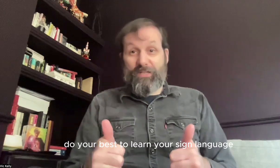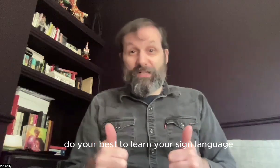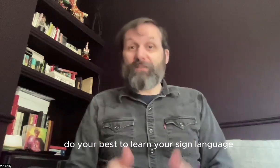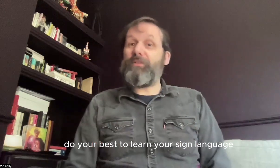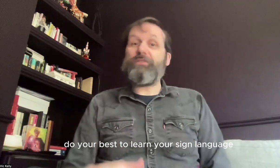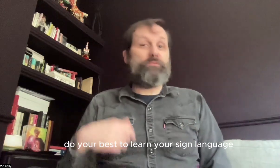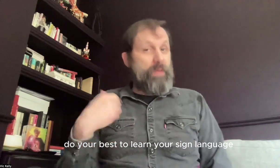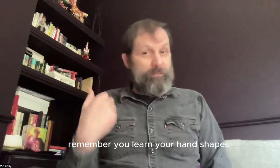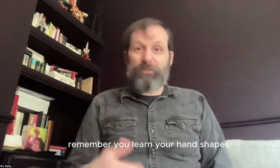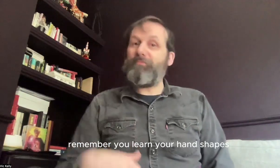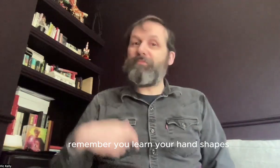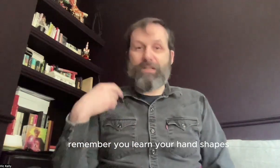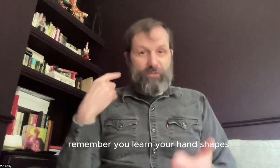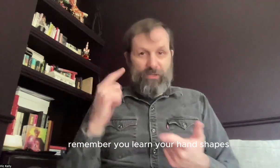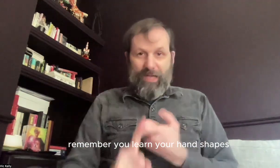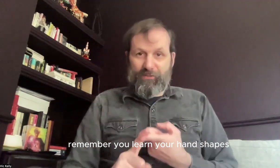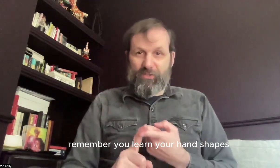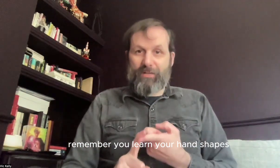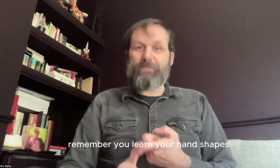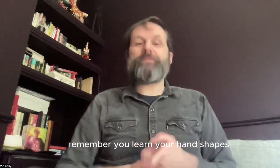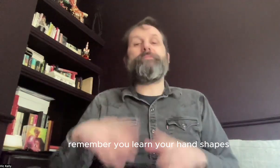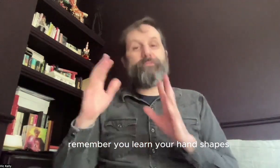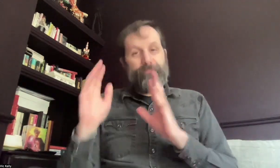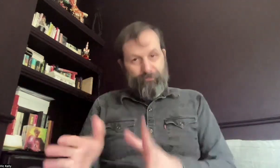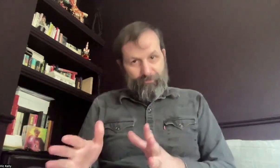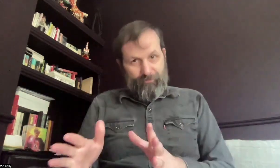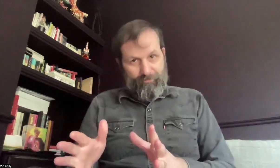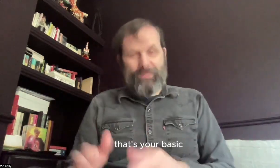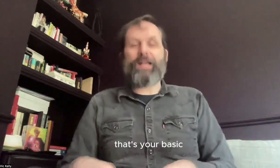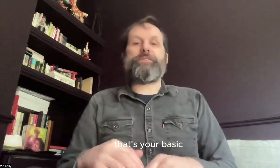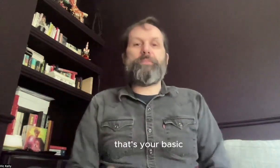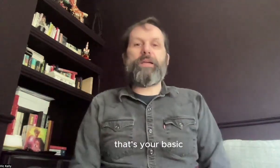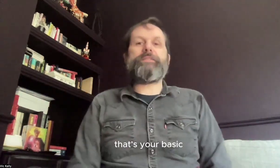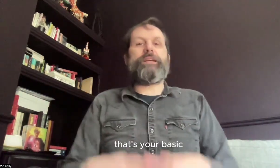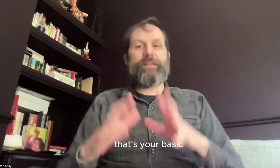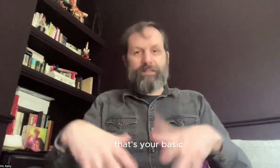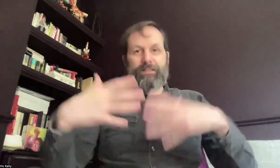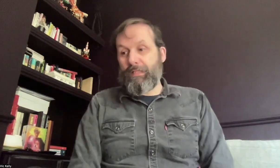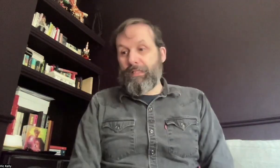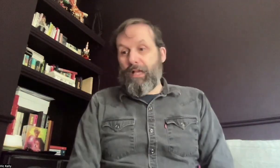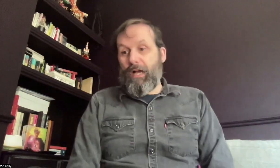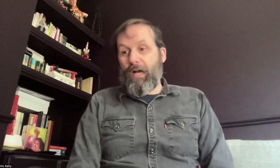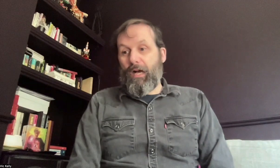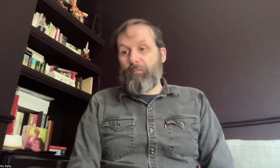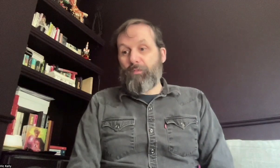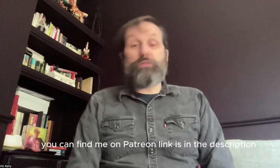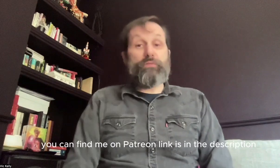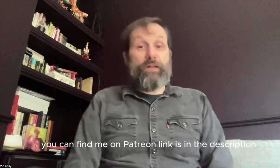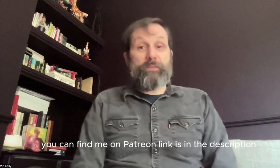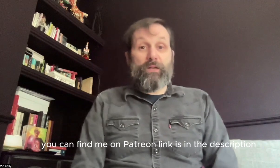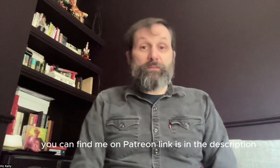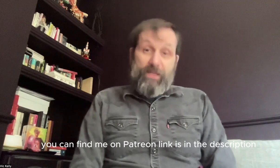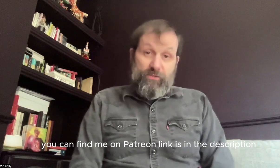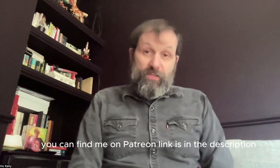sign language. Remember, you learn your hand shapes. That's your basic. You can find me on